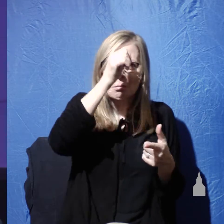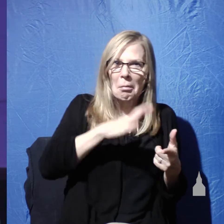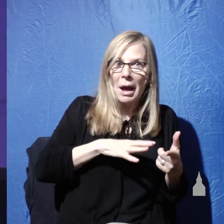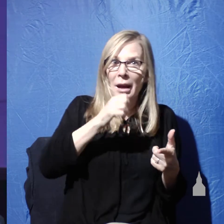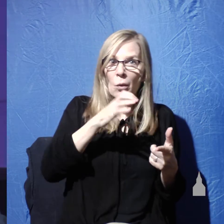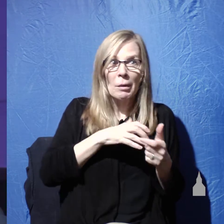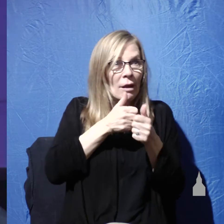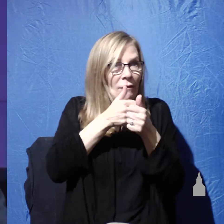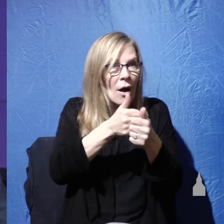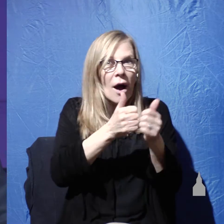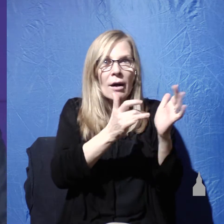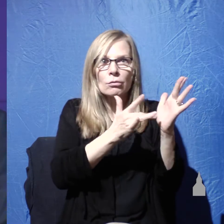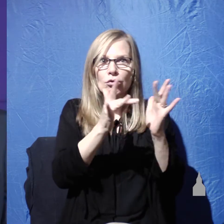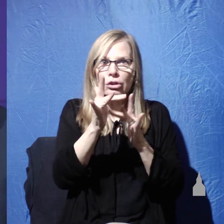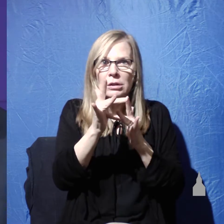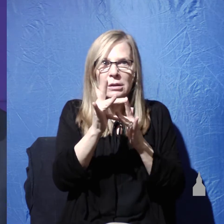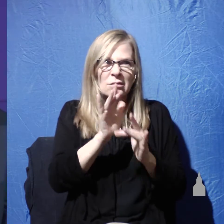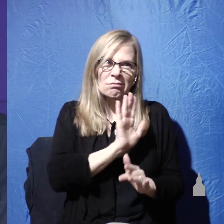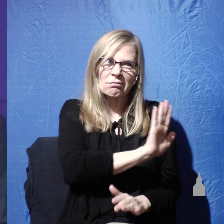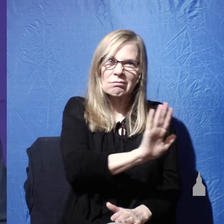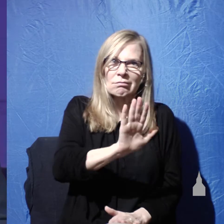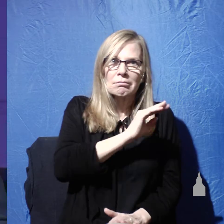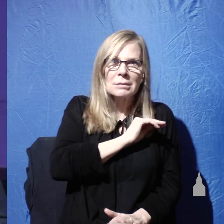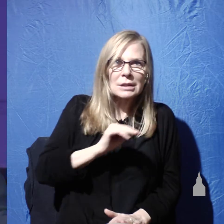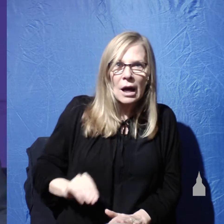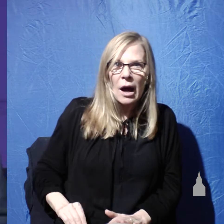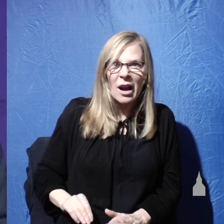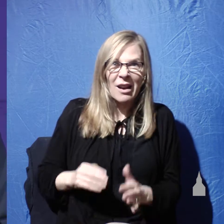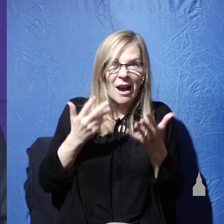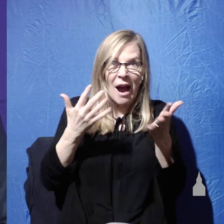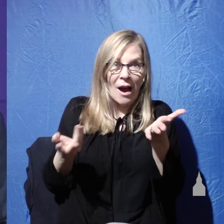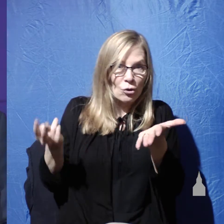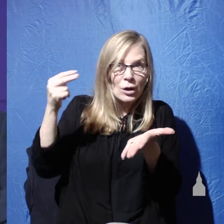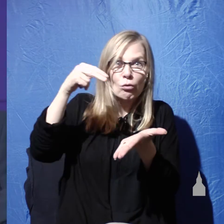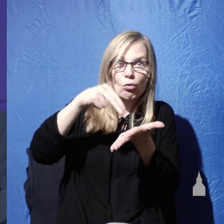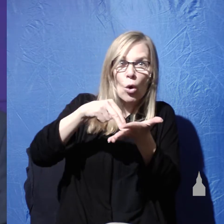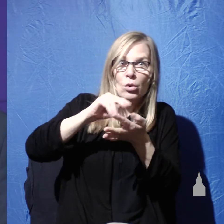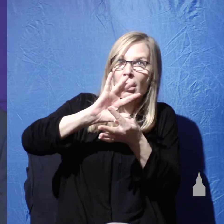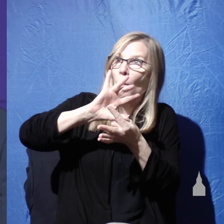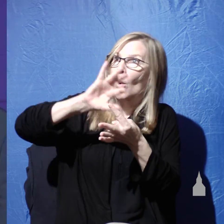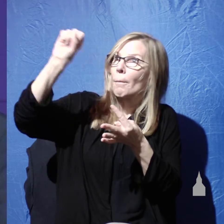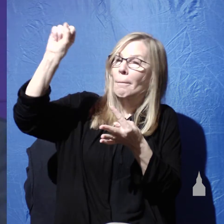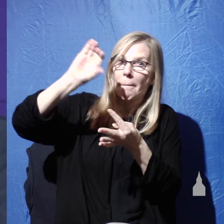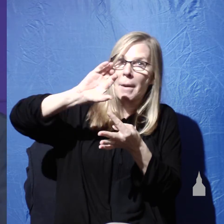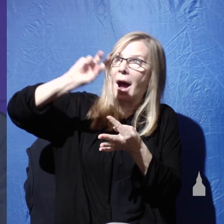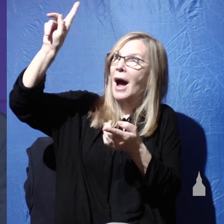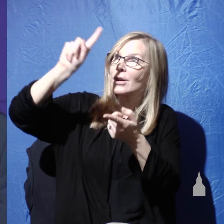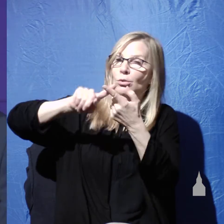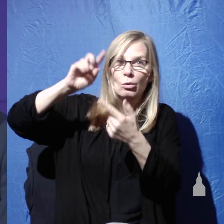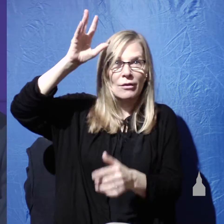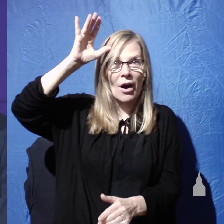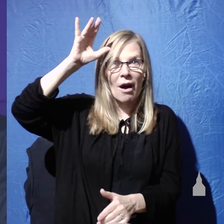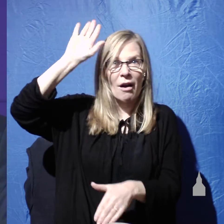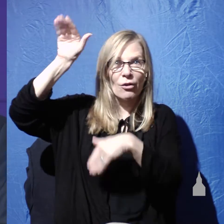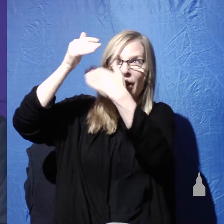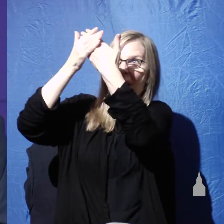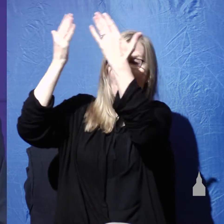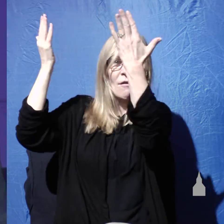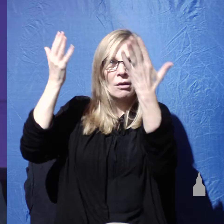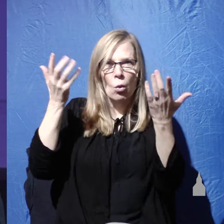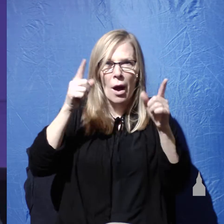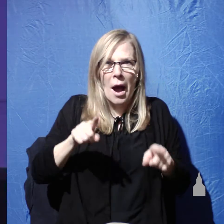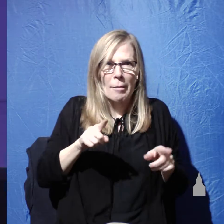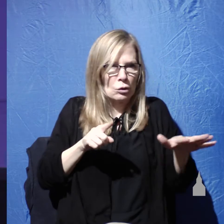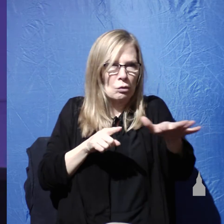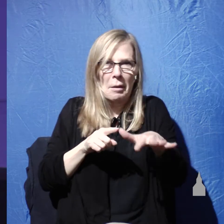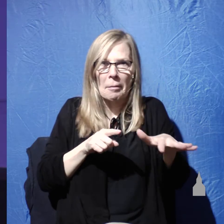Jesus as the Messiah? Whatever happened to them after he rose from the dead and then returned to the Father in glory? You see, the last time